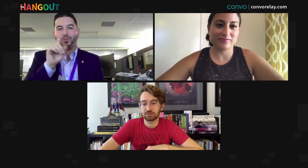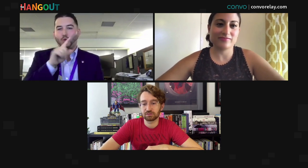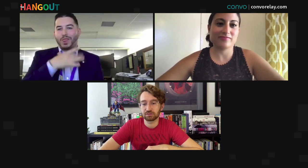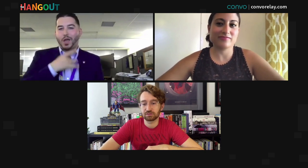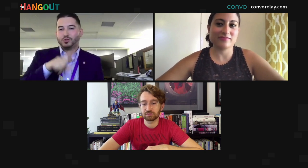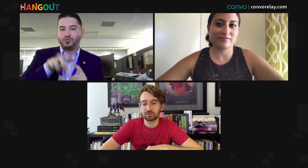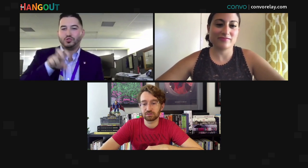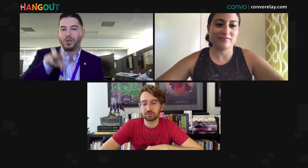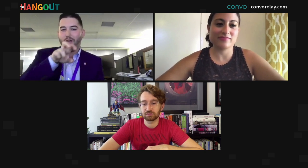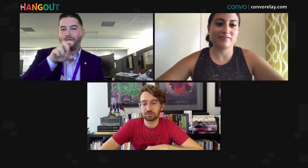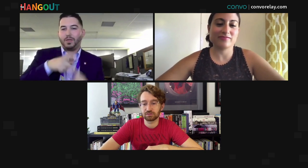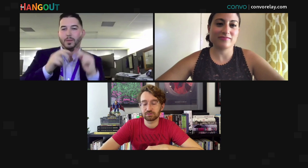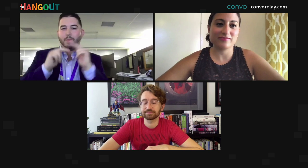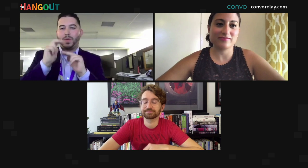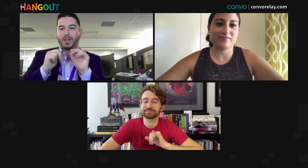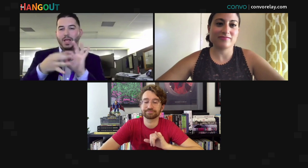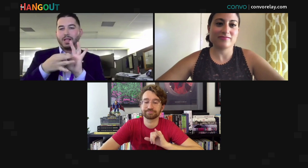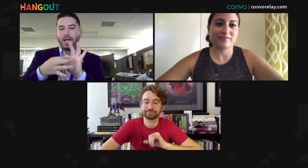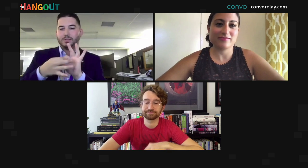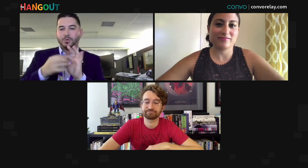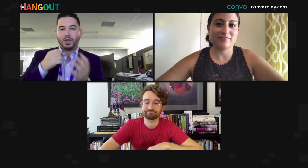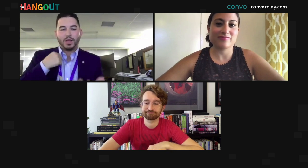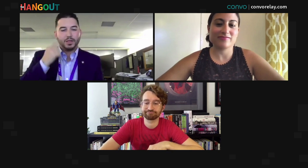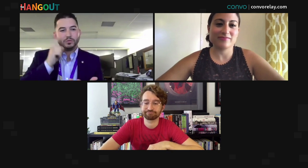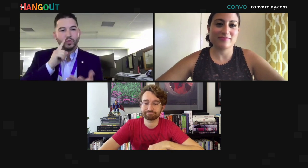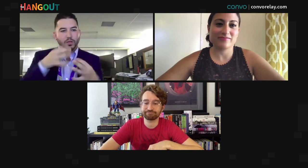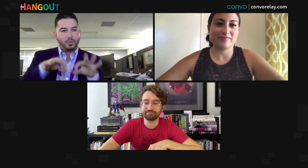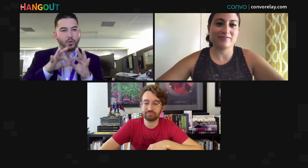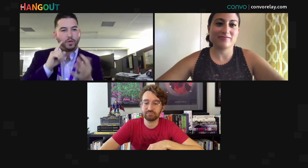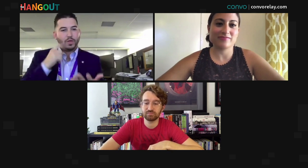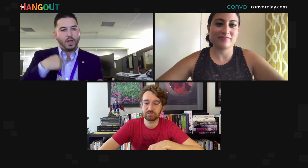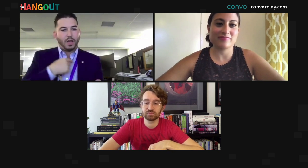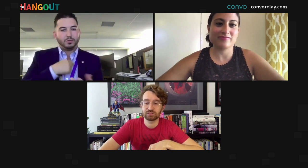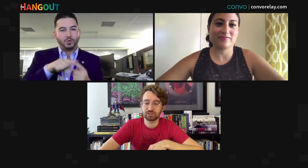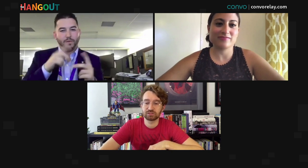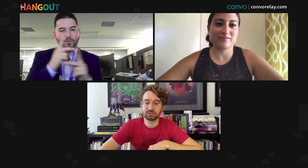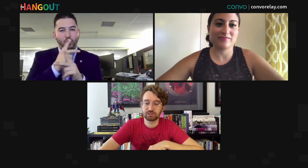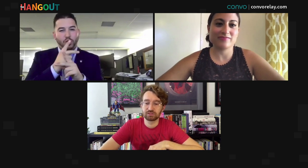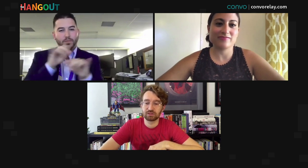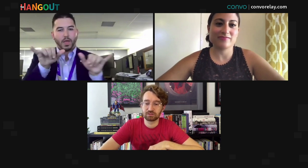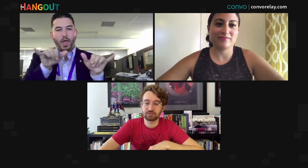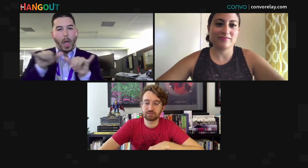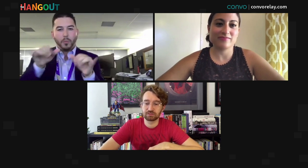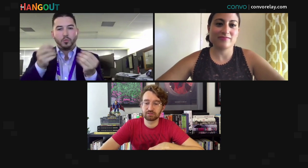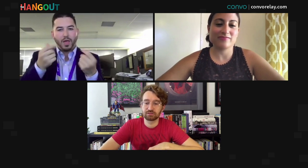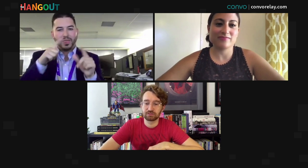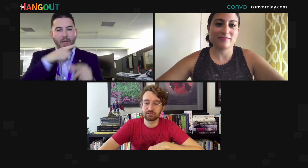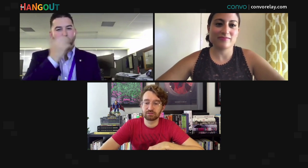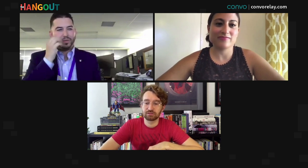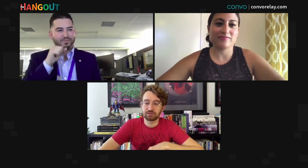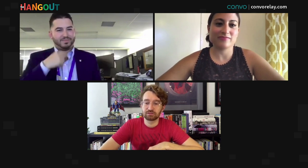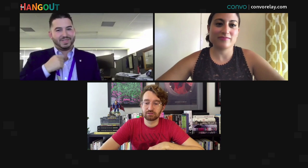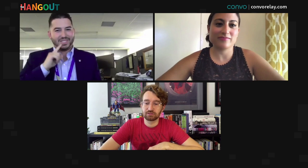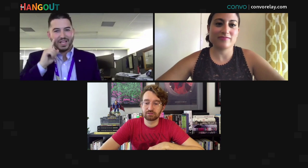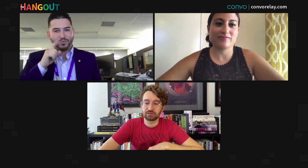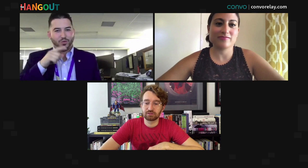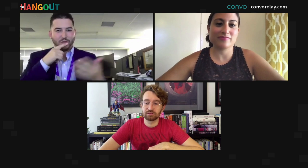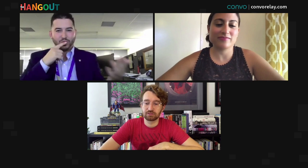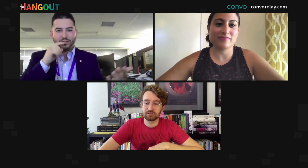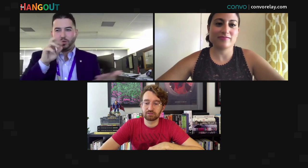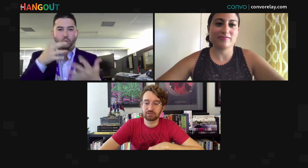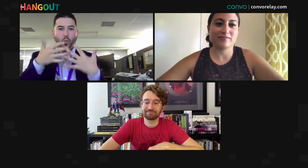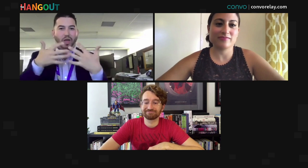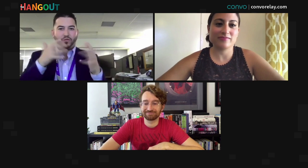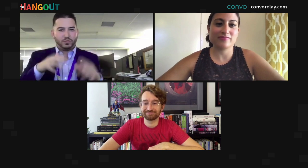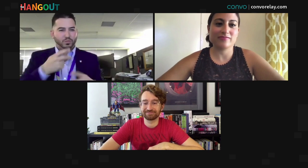to start that conversation of where do you like to travel and just build that connection and that relationship. So I think it's really important for us to figure out that common ground and let